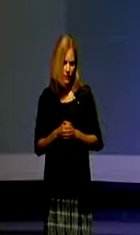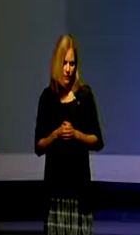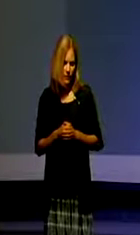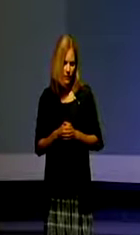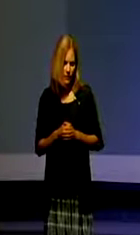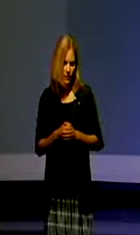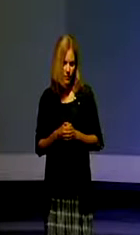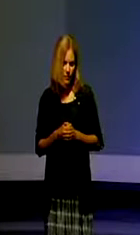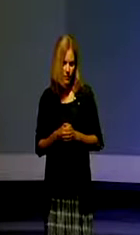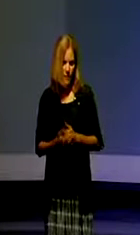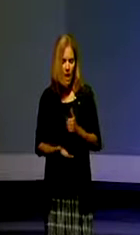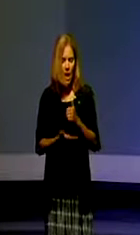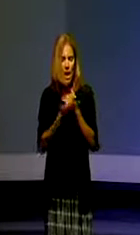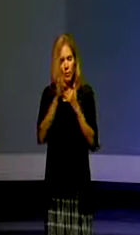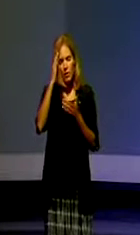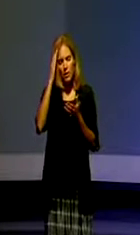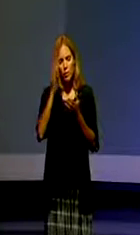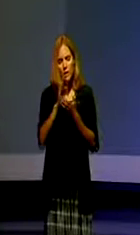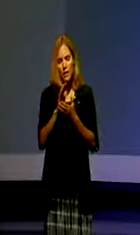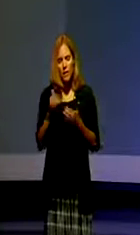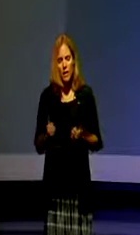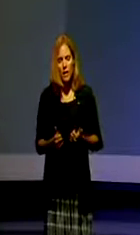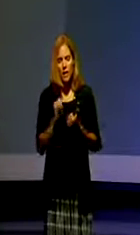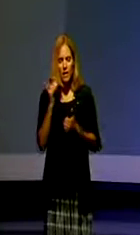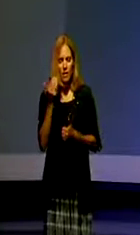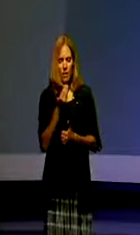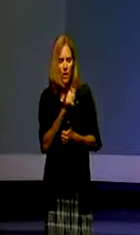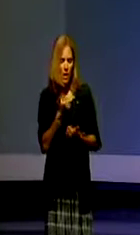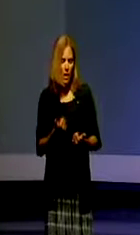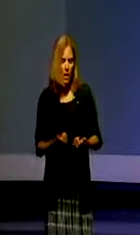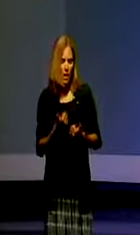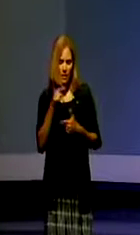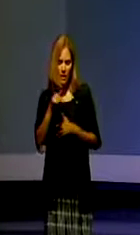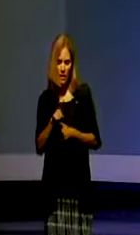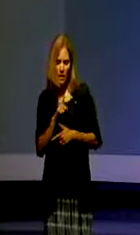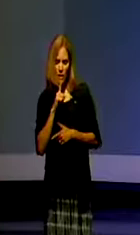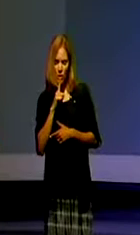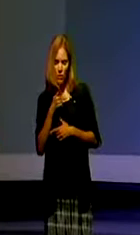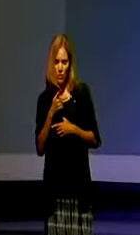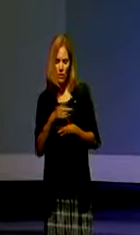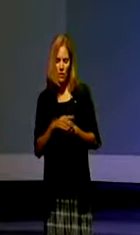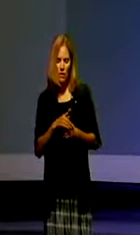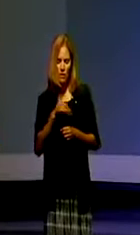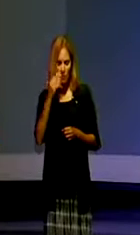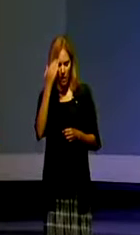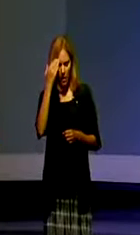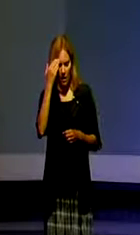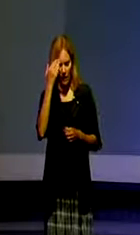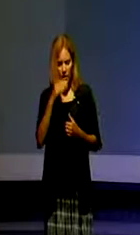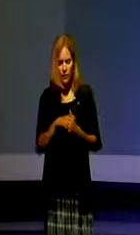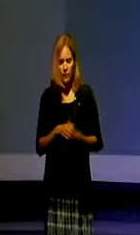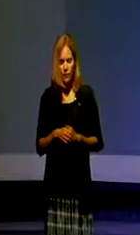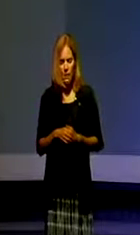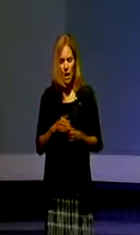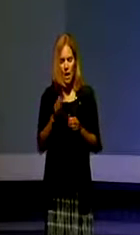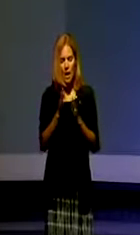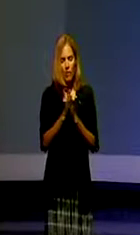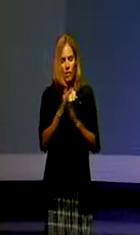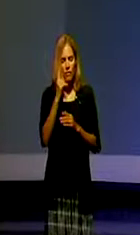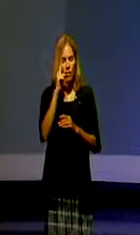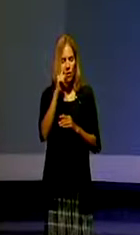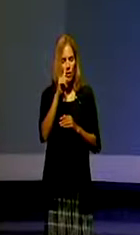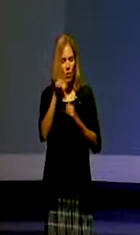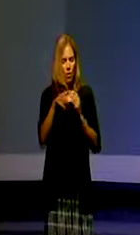that, and help us to live our lives in that truth and with that assurance. Lord, I pray for every